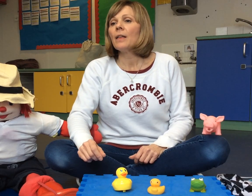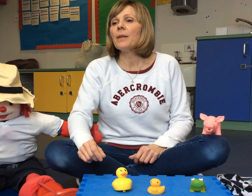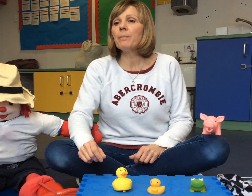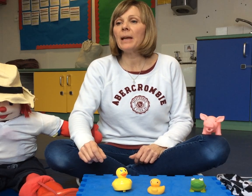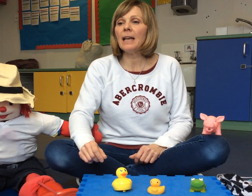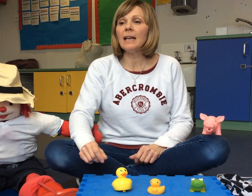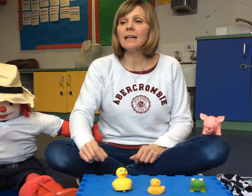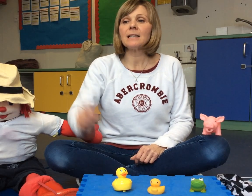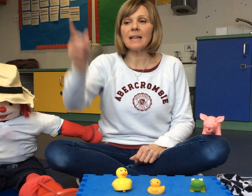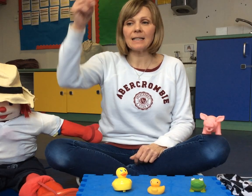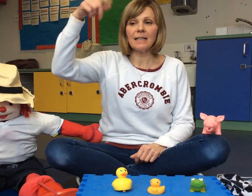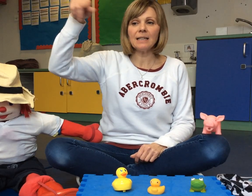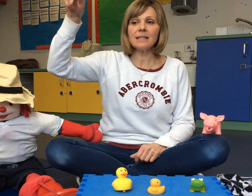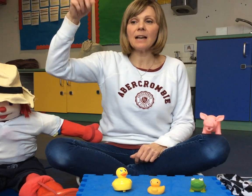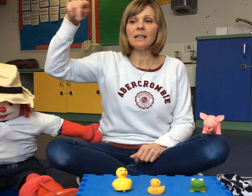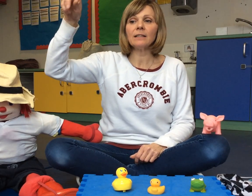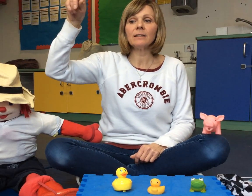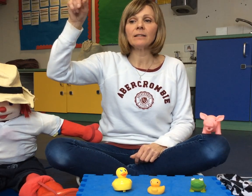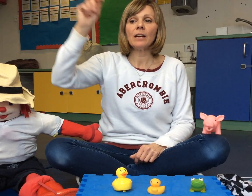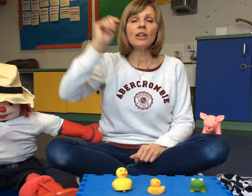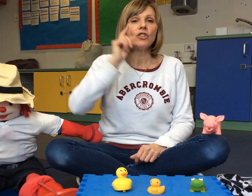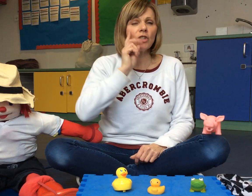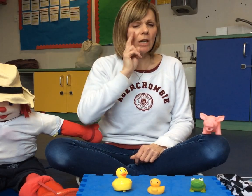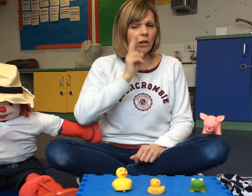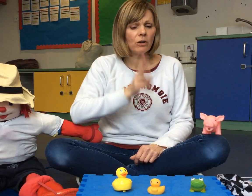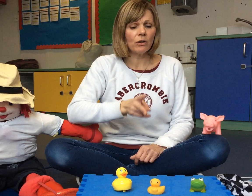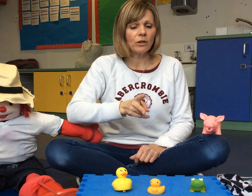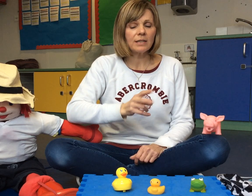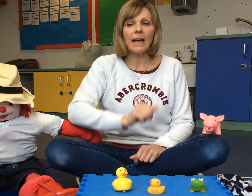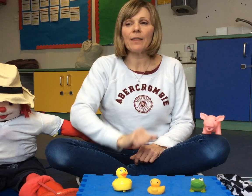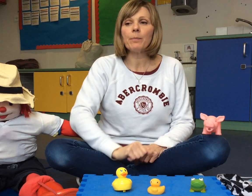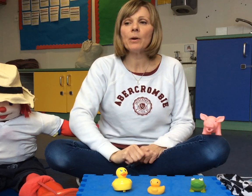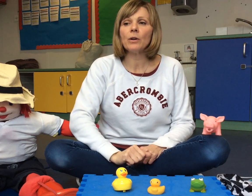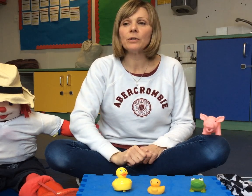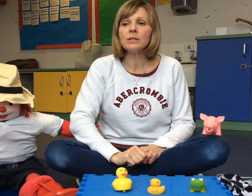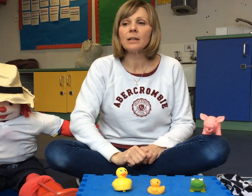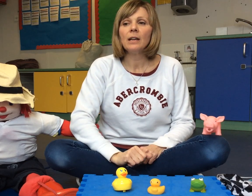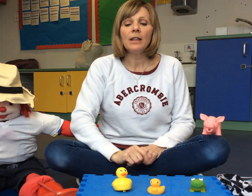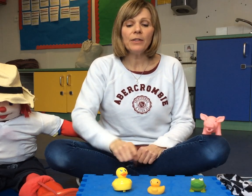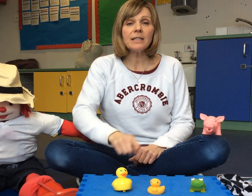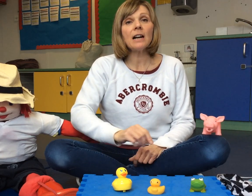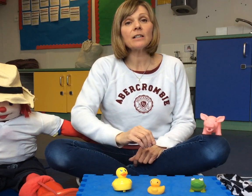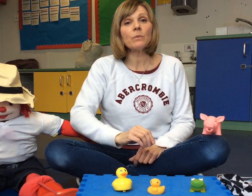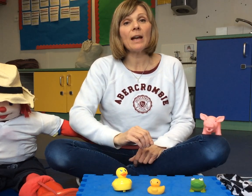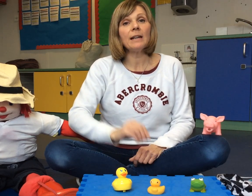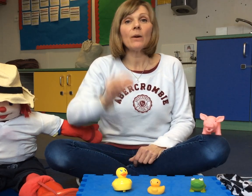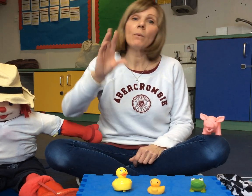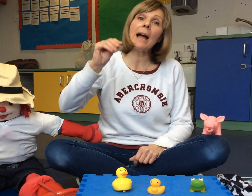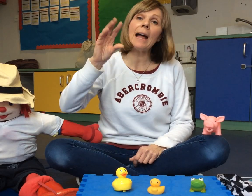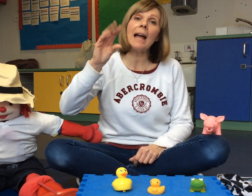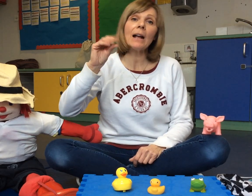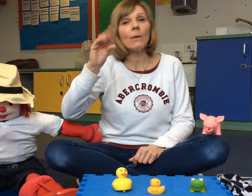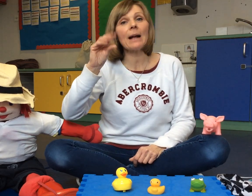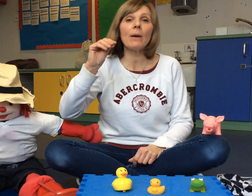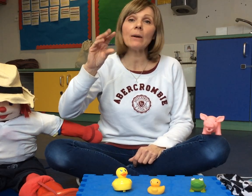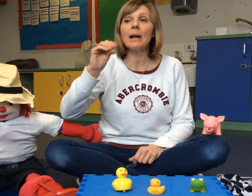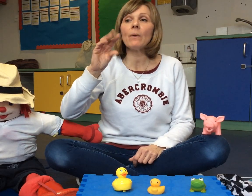The pig sat in the sun. She looked at the pond. The ducks went quack, quack, quack, quack,